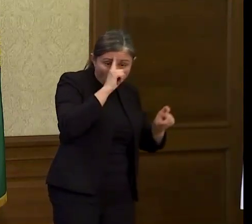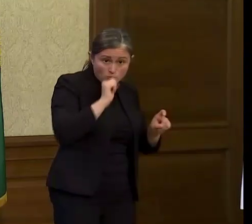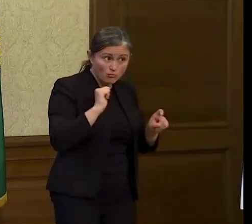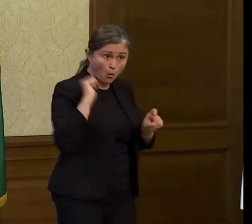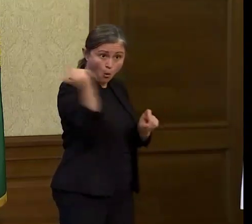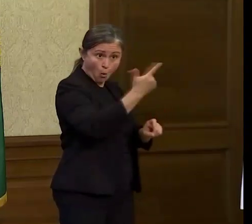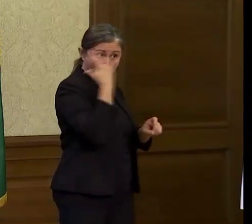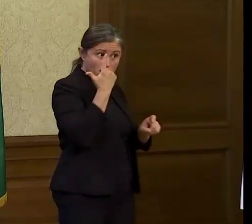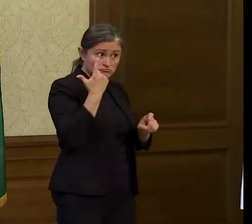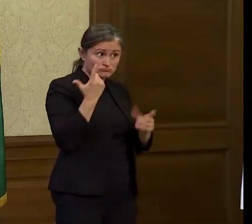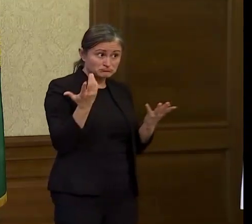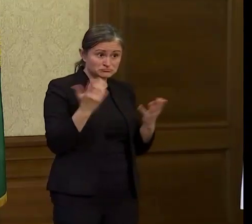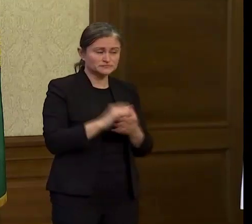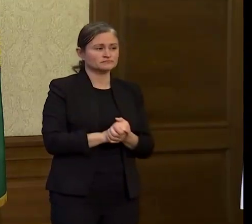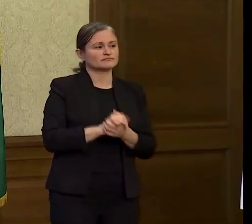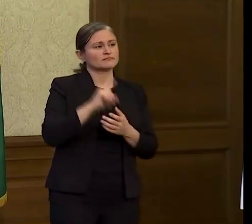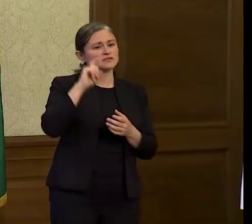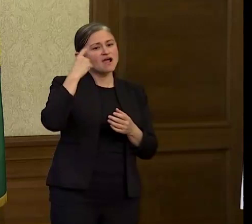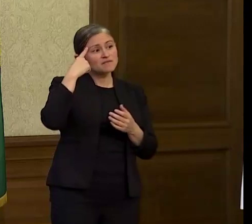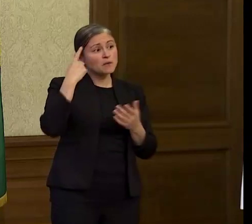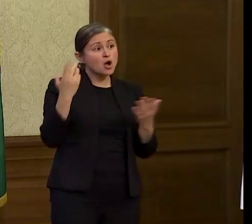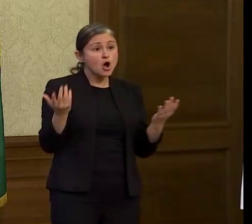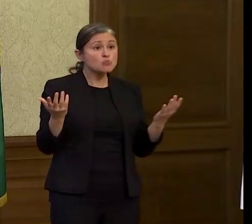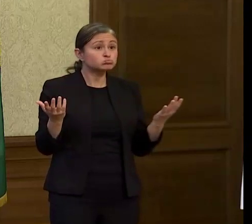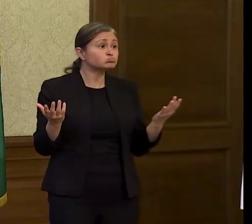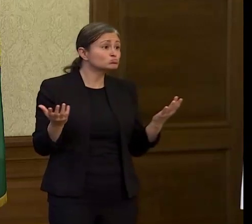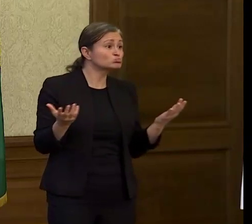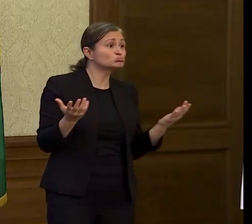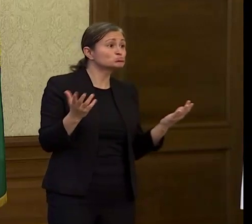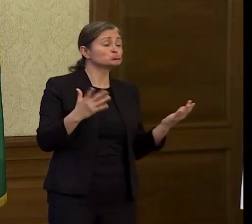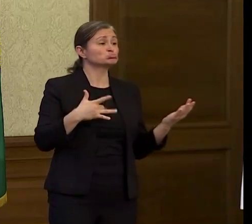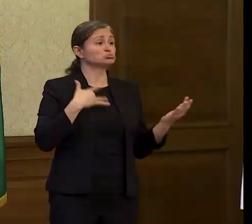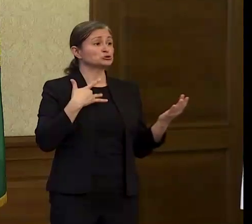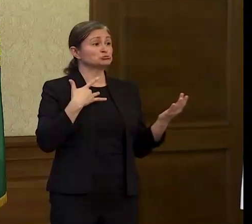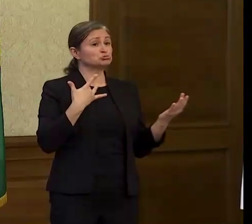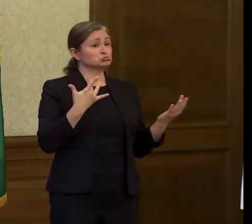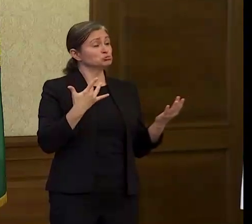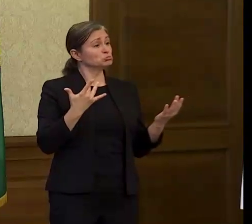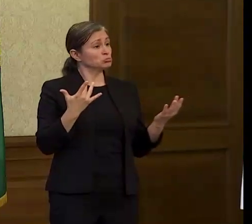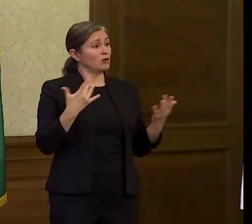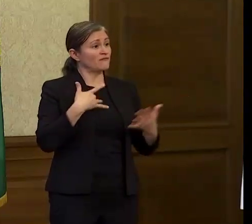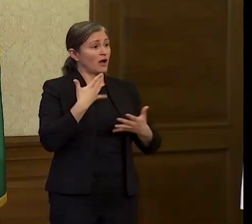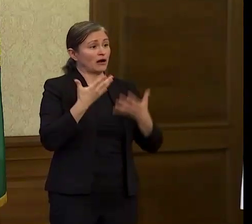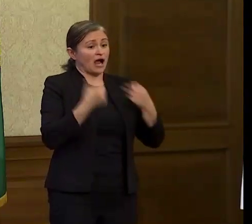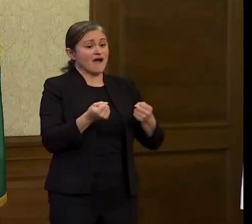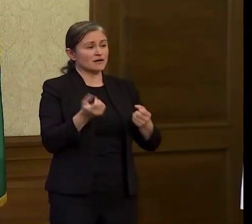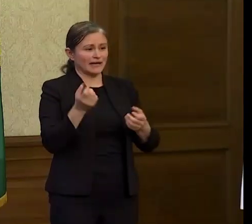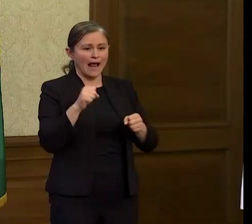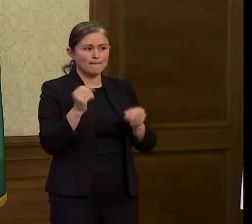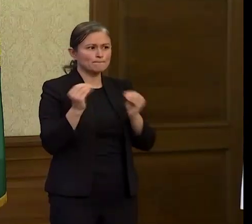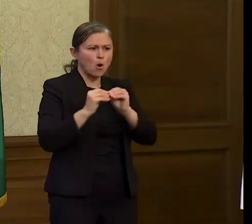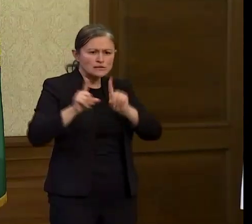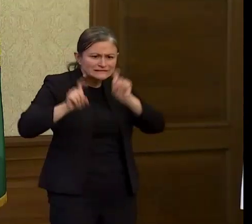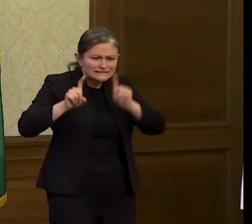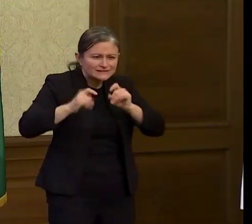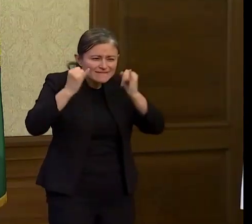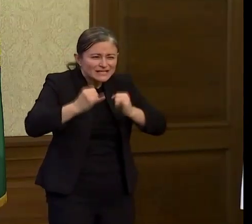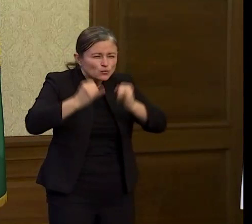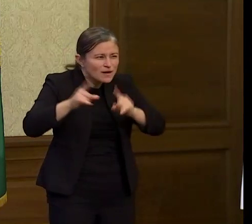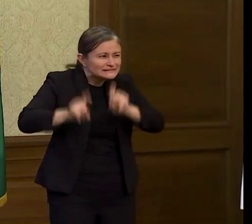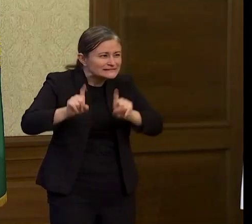have widespread testing. Now, we do have, even though we are very short, and even though we are trying to build testing